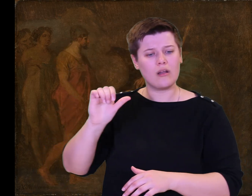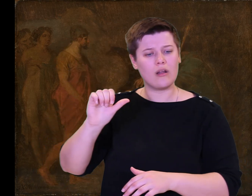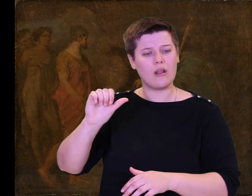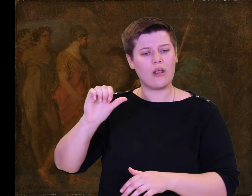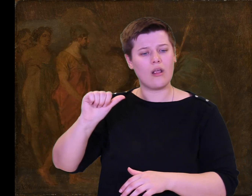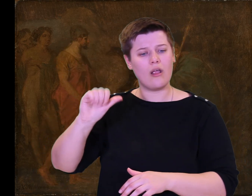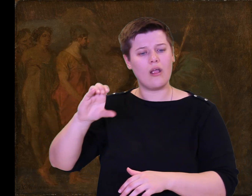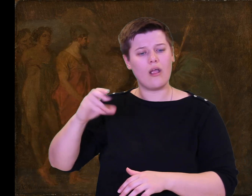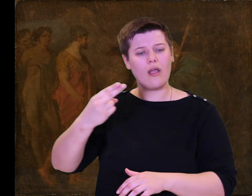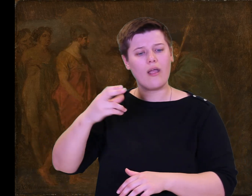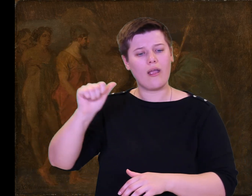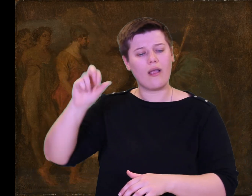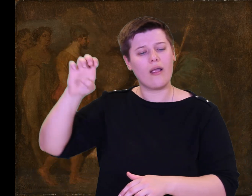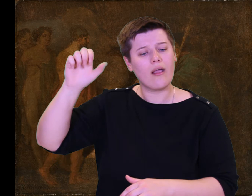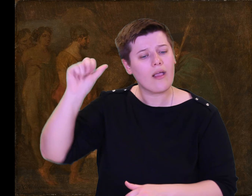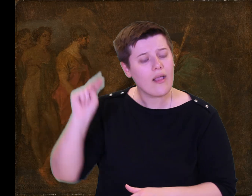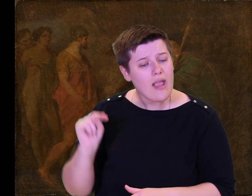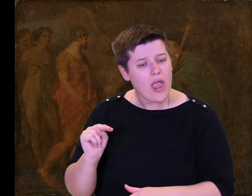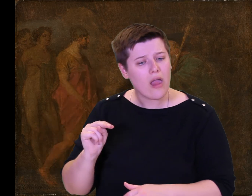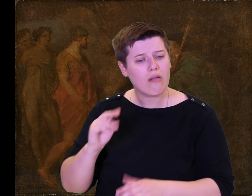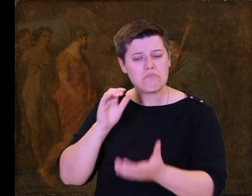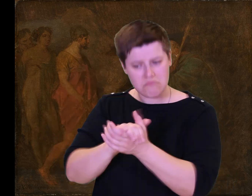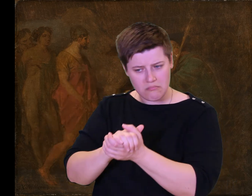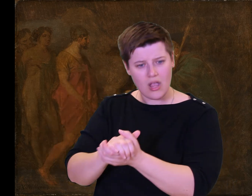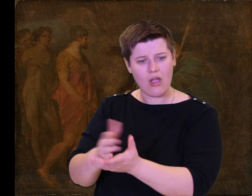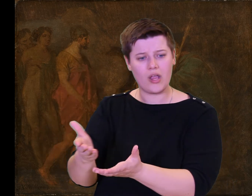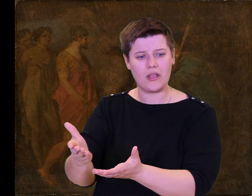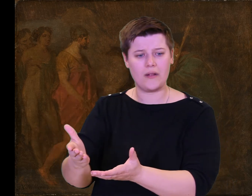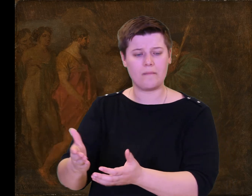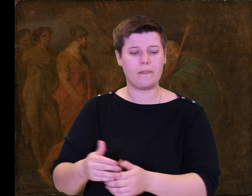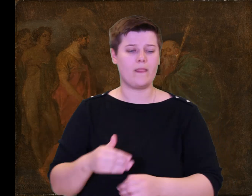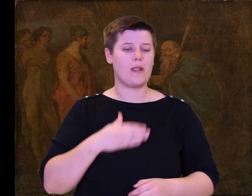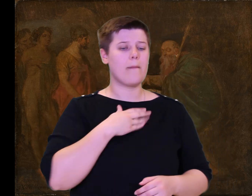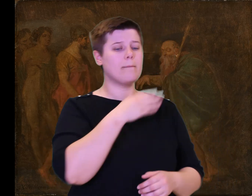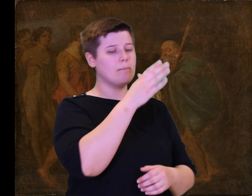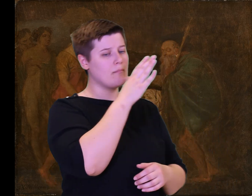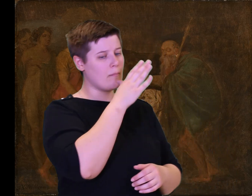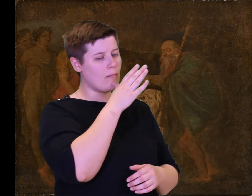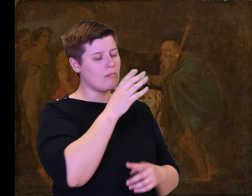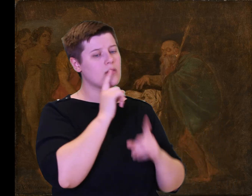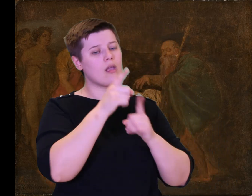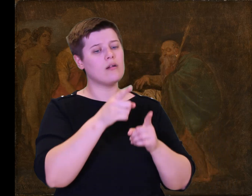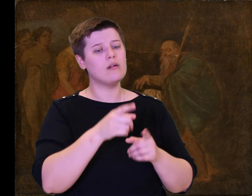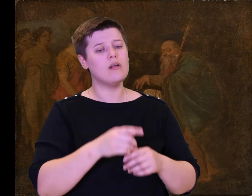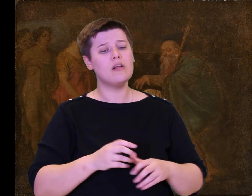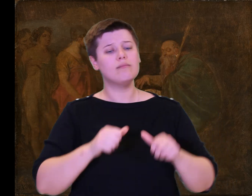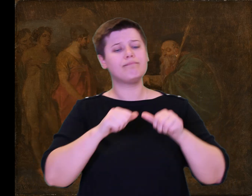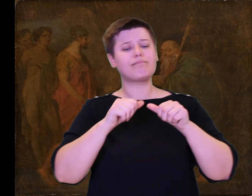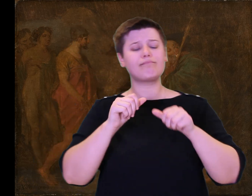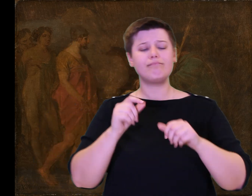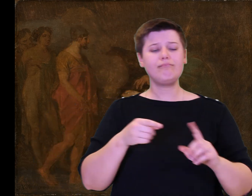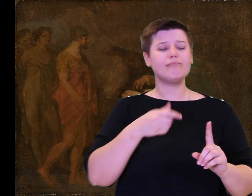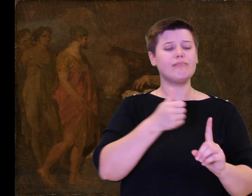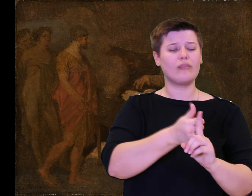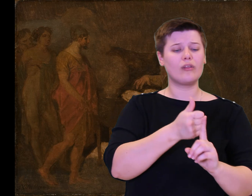tell me, how was sad death brought upon you? By long illness? Or did the